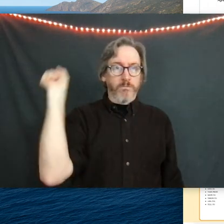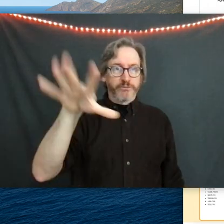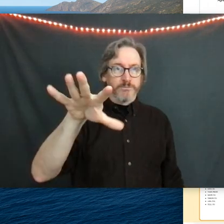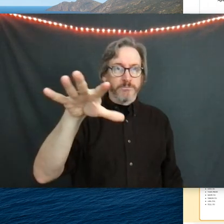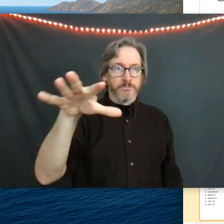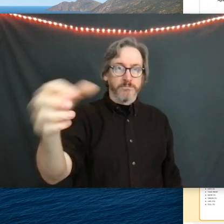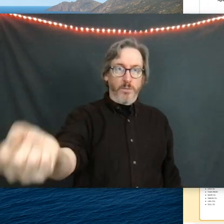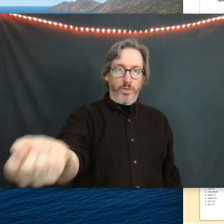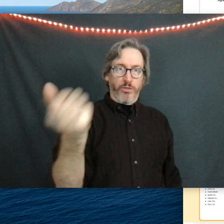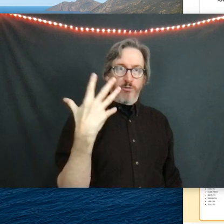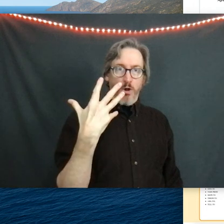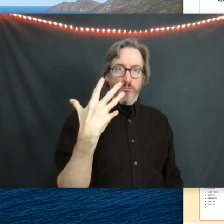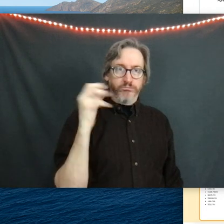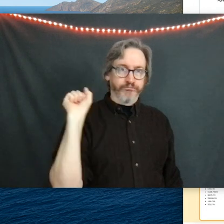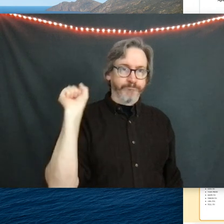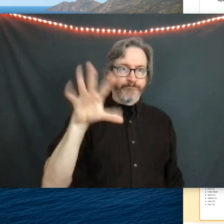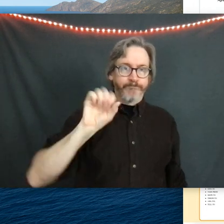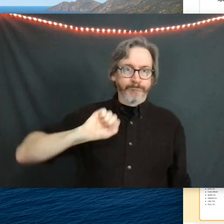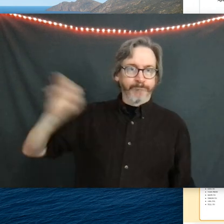Throw.